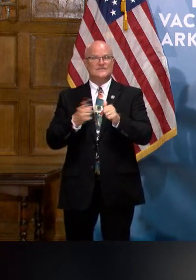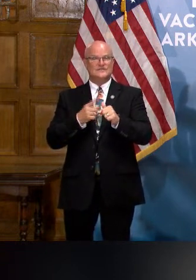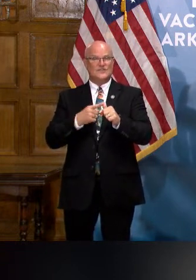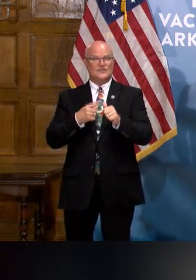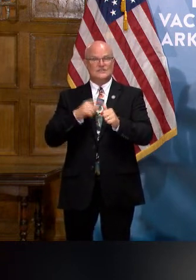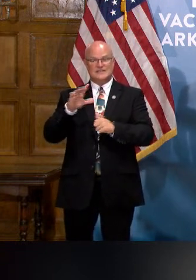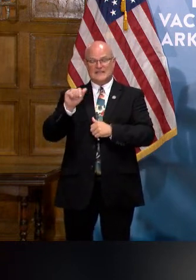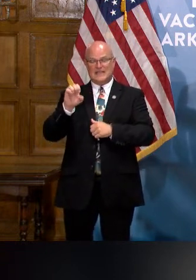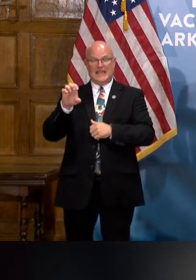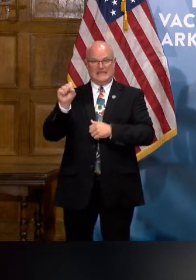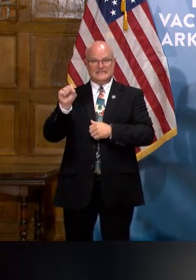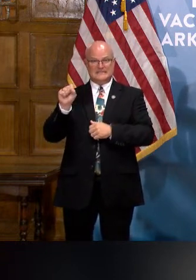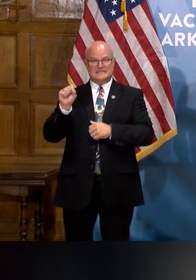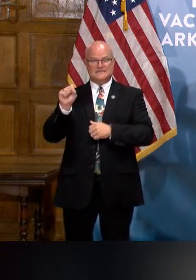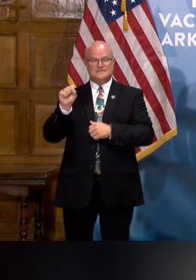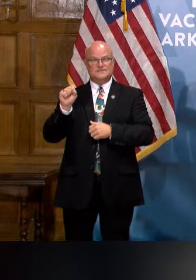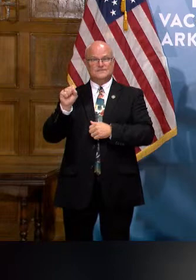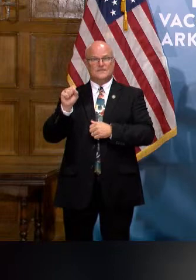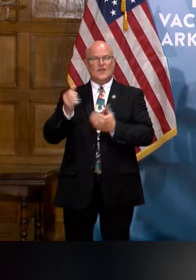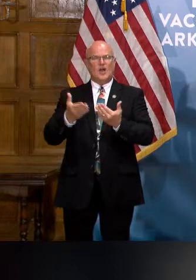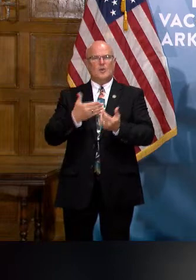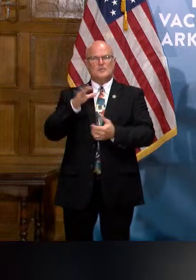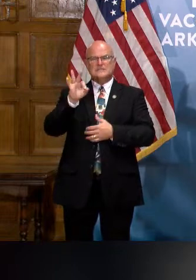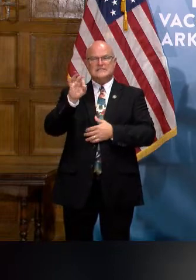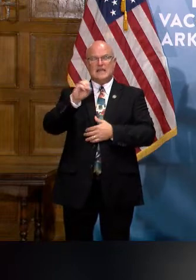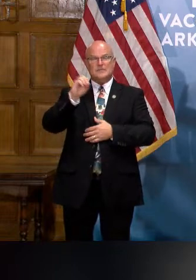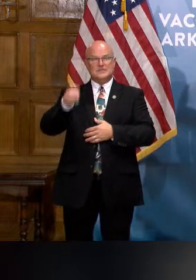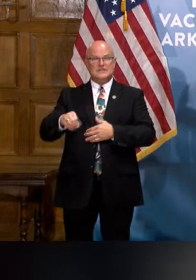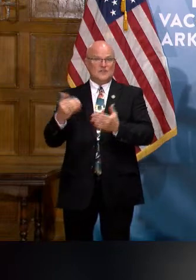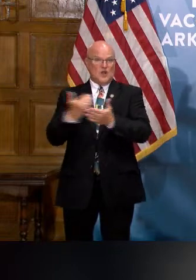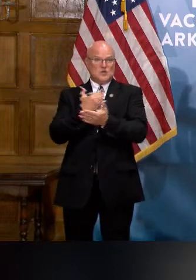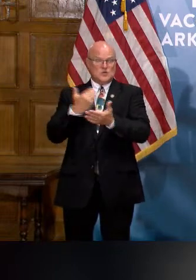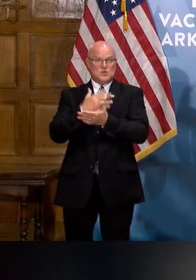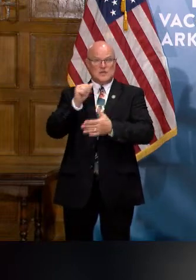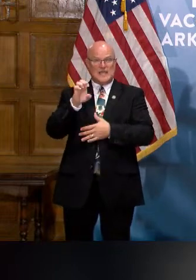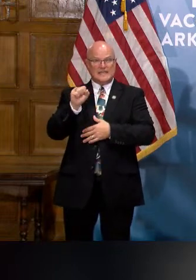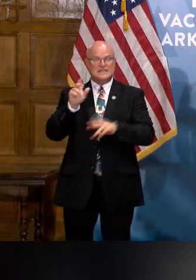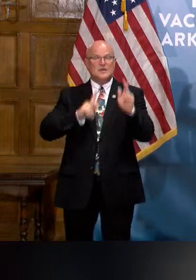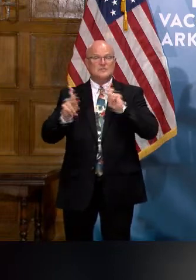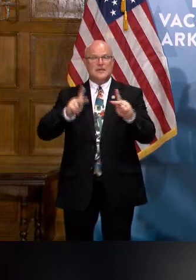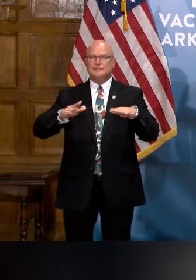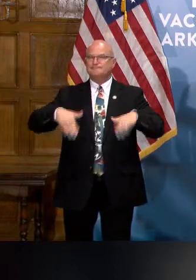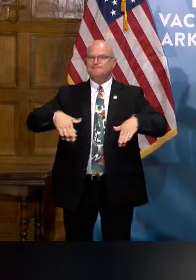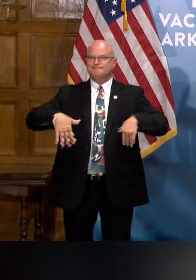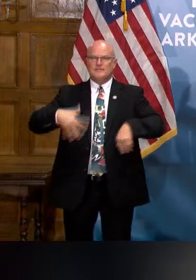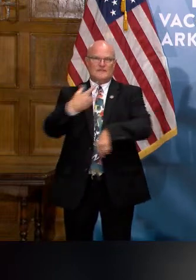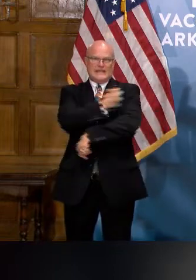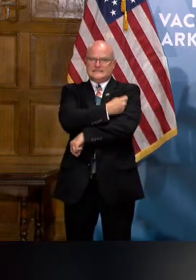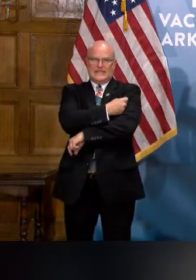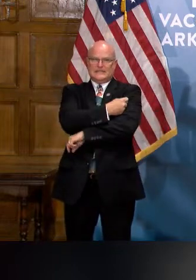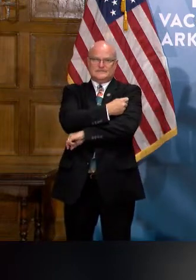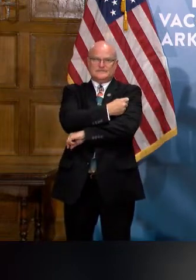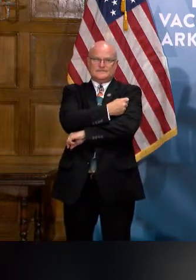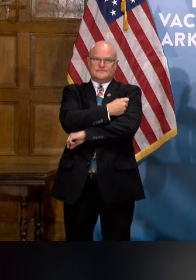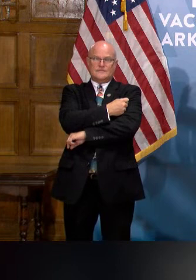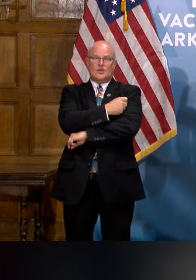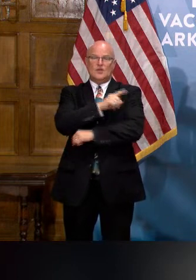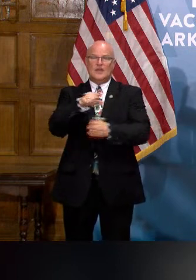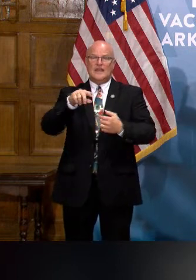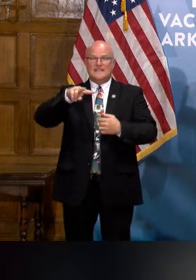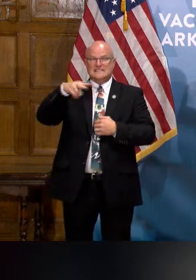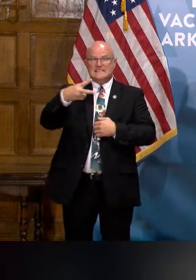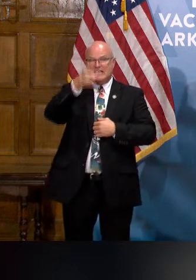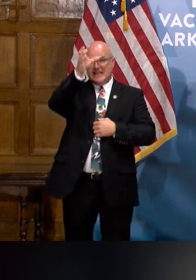our cases, where almost 90% of our new cases are those that haven't been vaccinated. When it comes to the